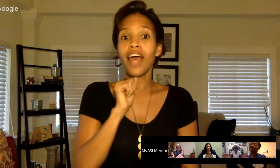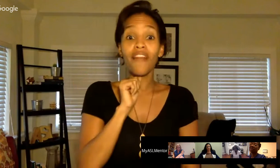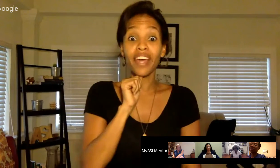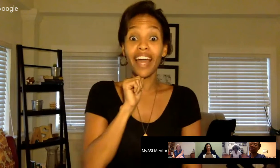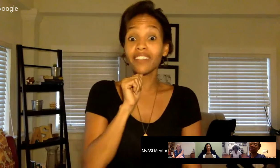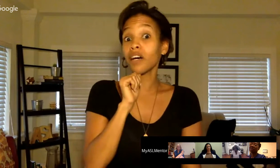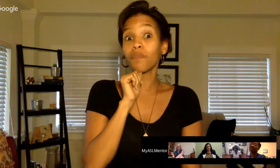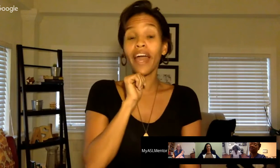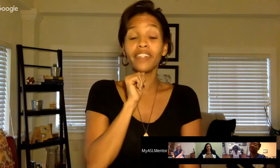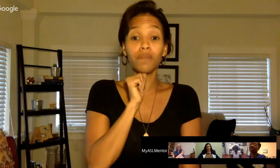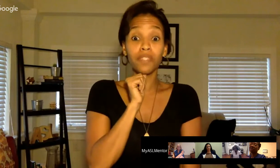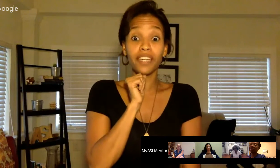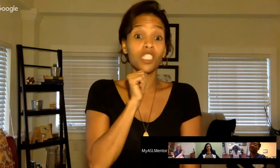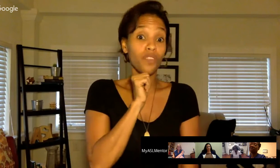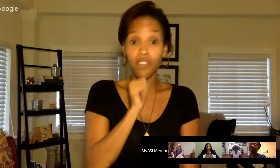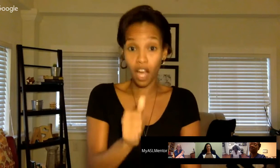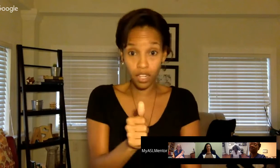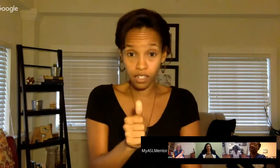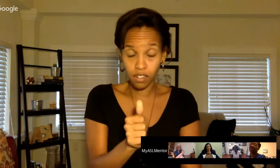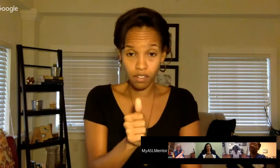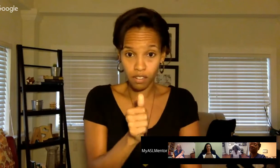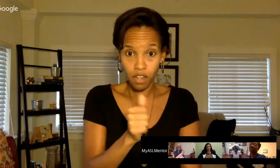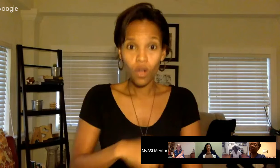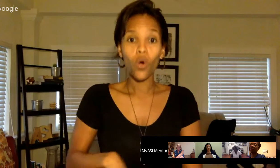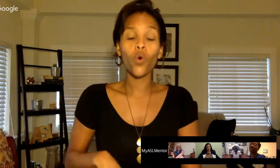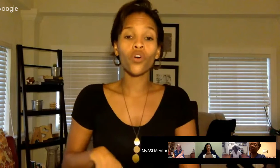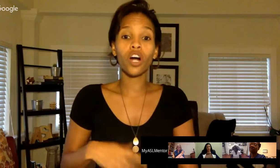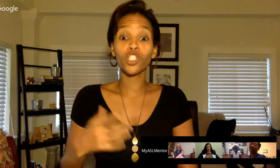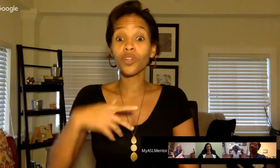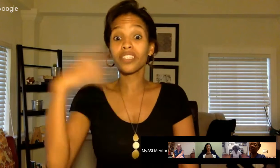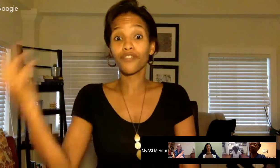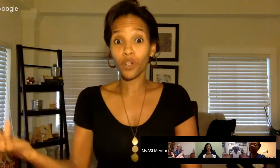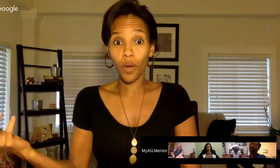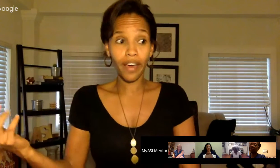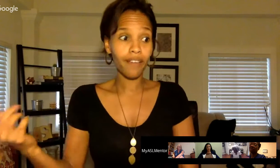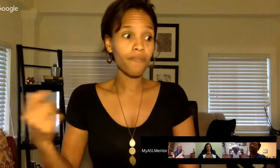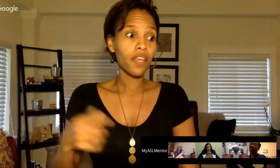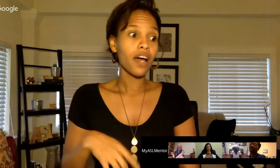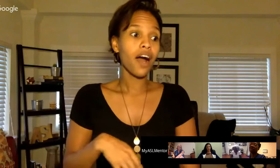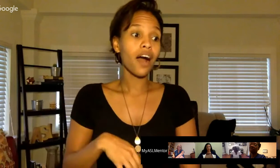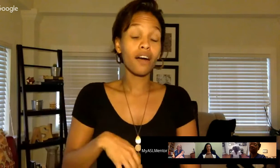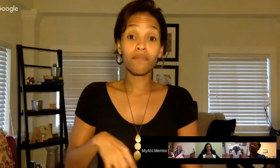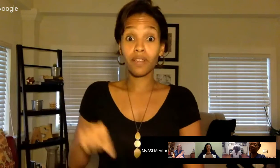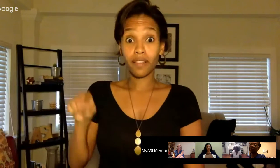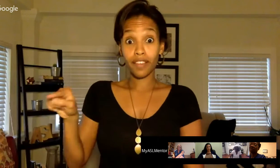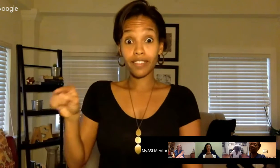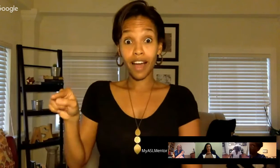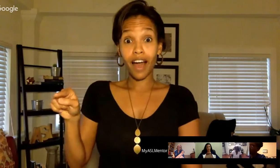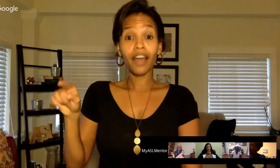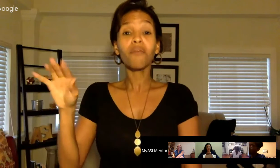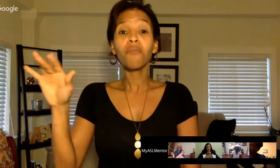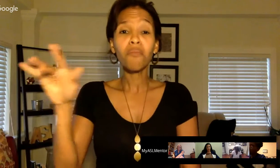okay, and then end up the sentence with not, or I'll do it a different way.